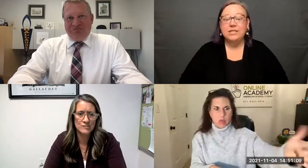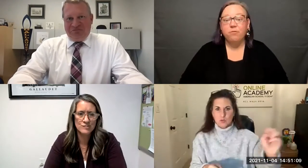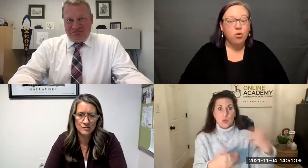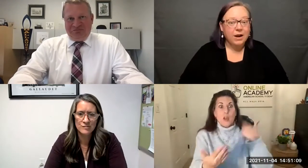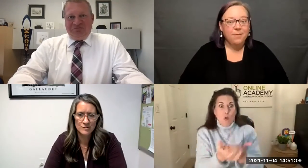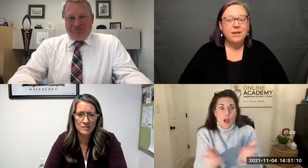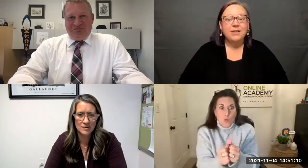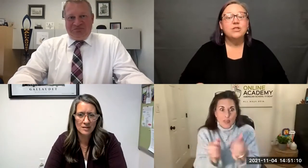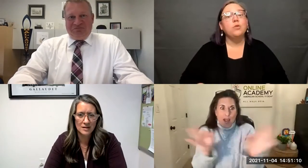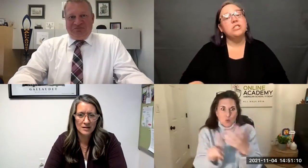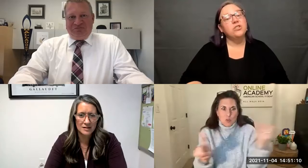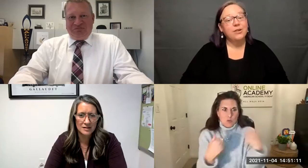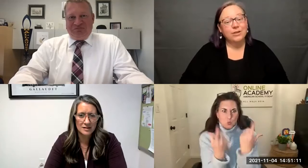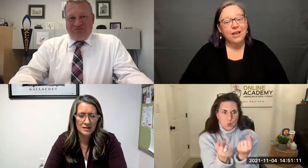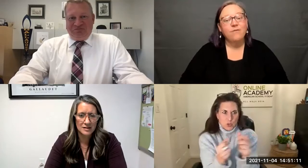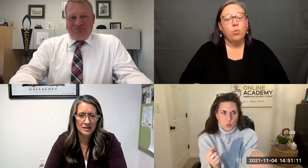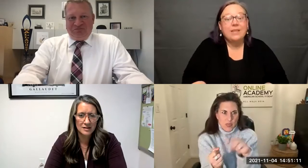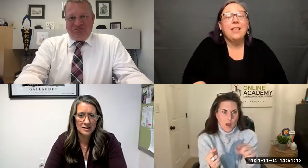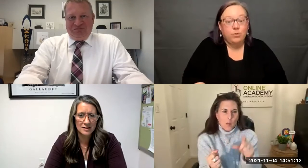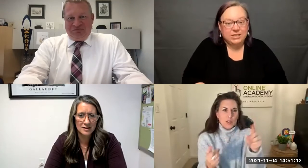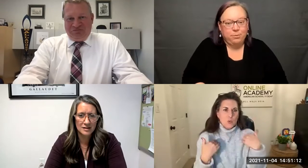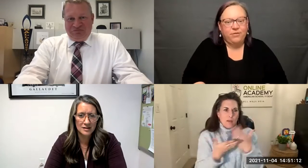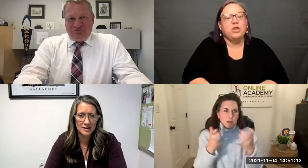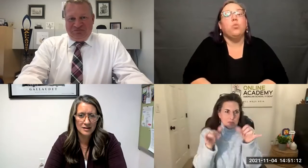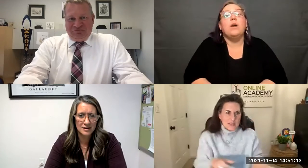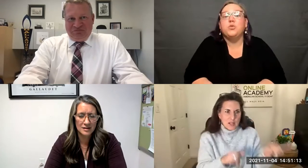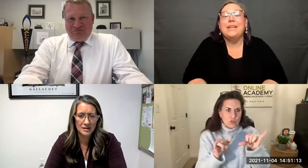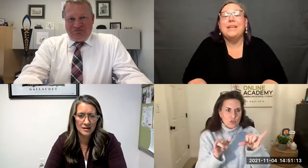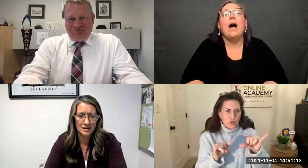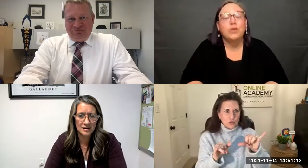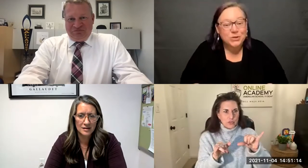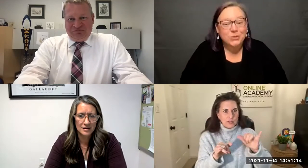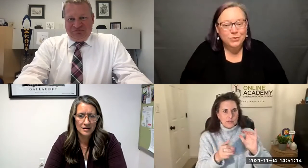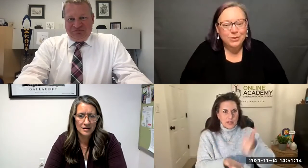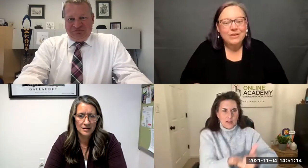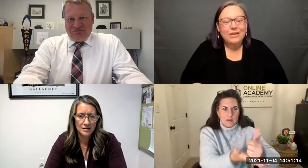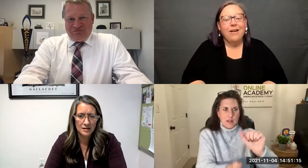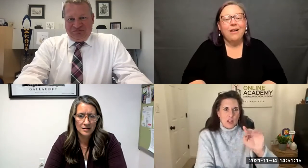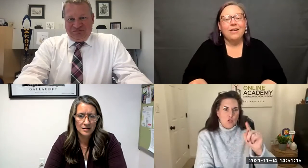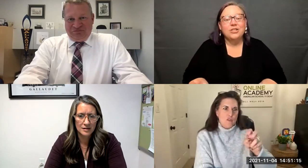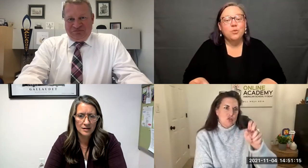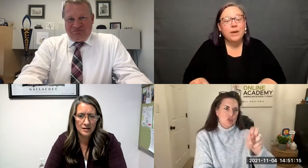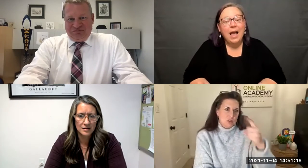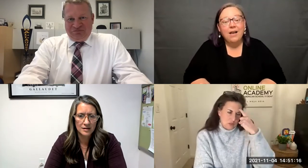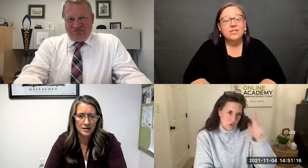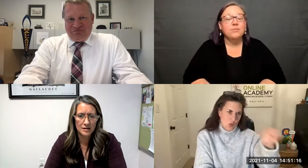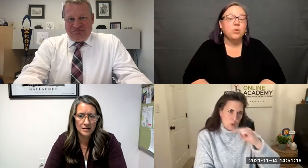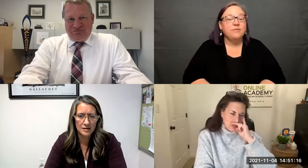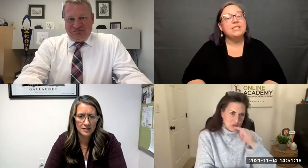deaf program so much later in life with language deprivation. What do we now do? Should we have some sort of